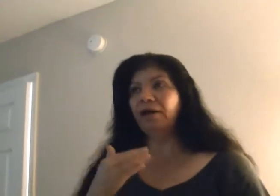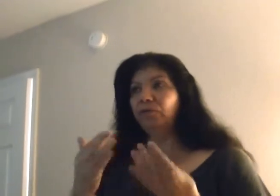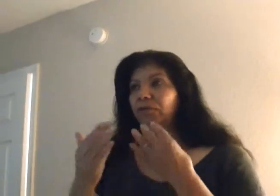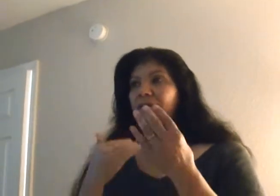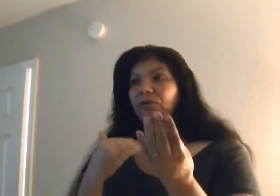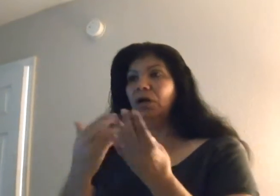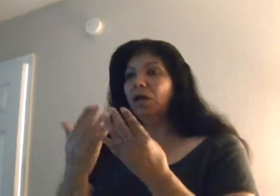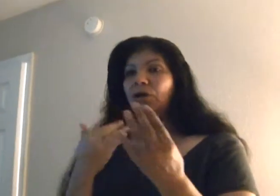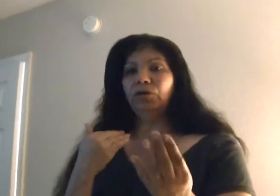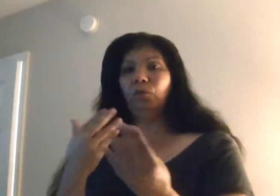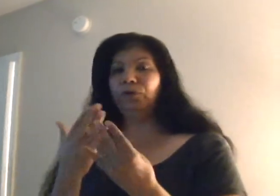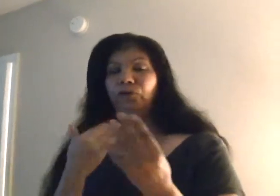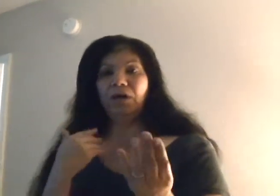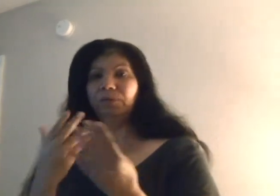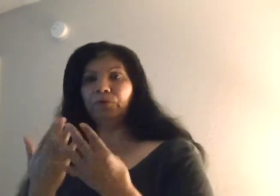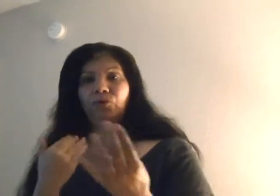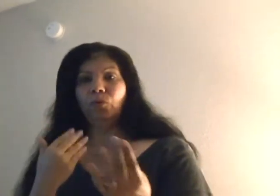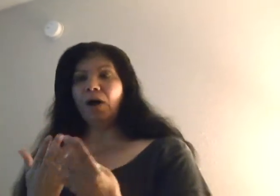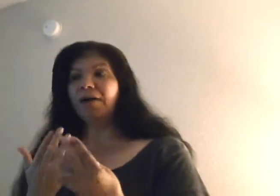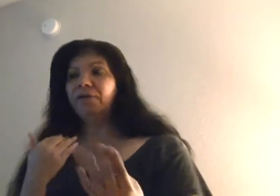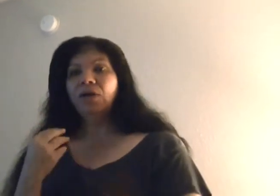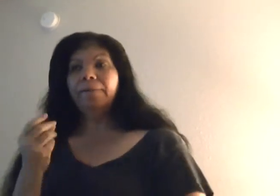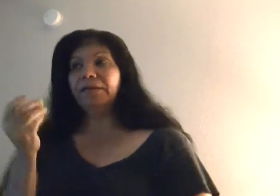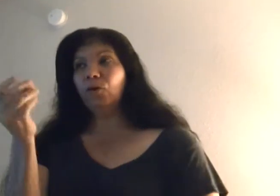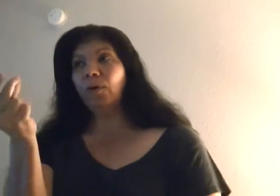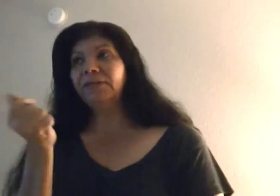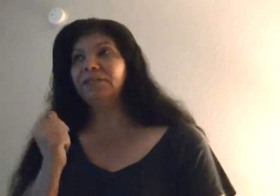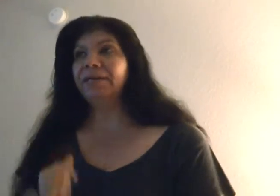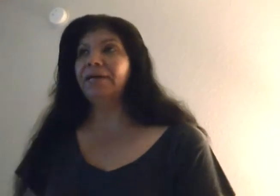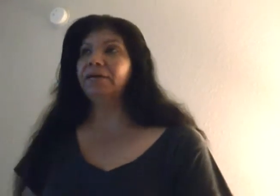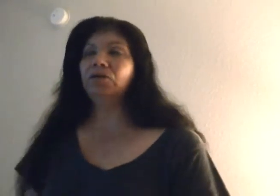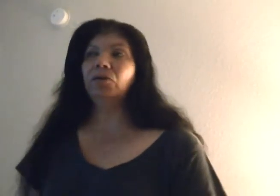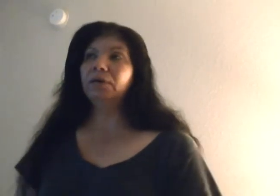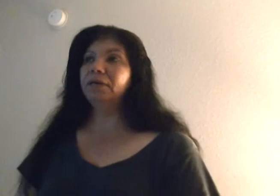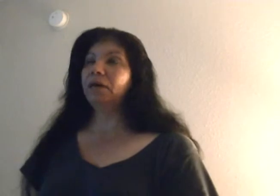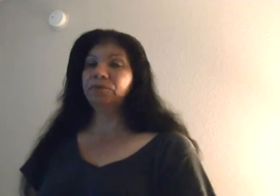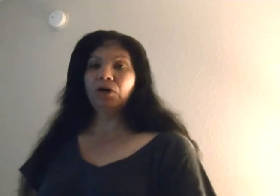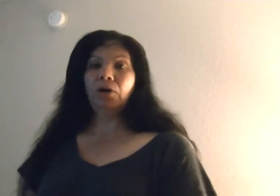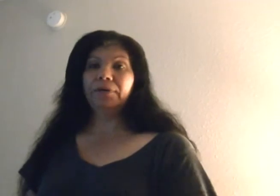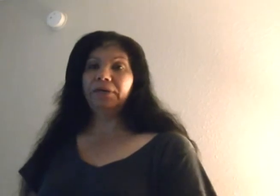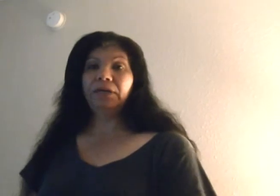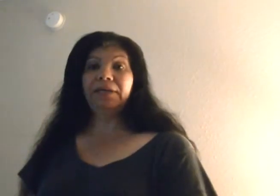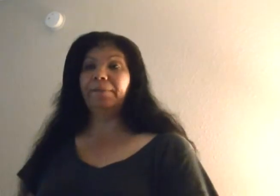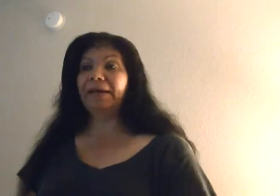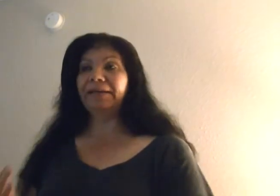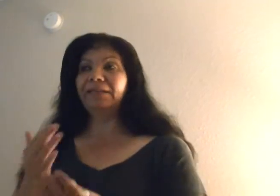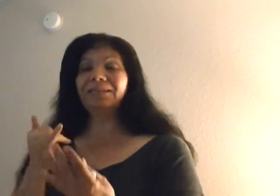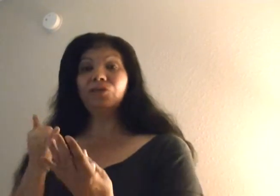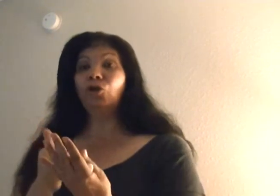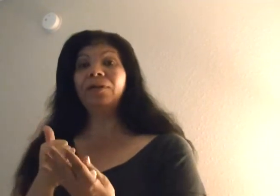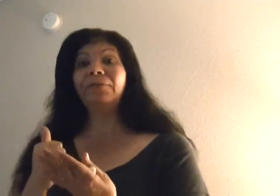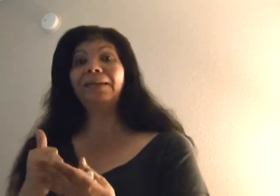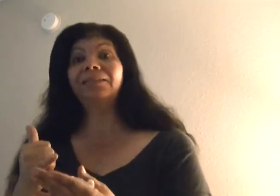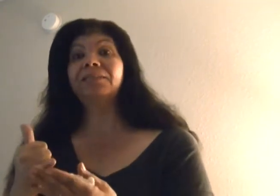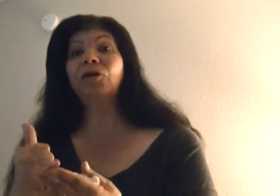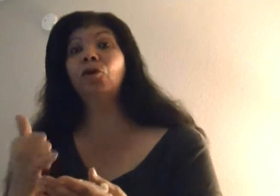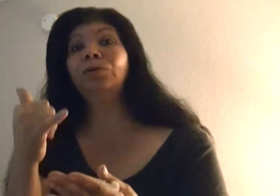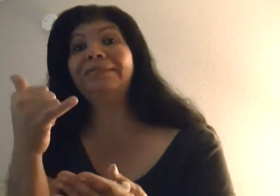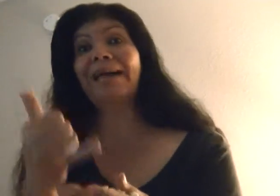your with your husband or your wife, be quick to say, you know what, I'm sorry. Get back in that. Yeah. Don't even let the sun go